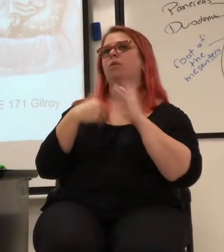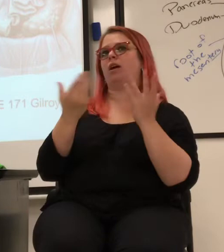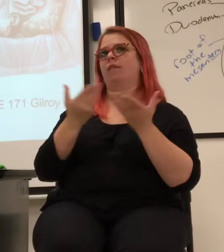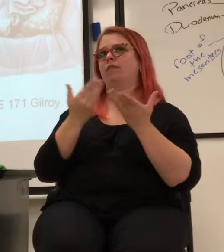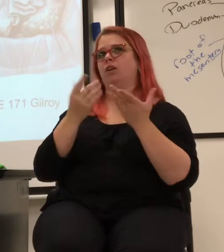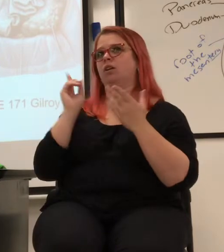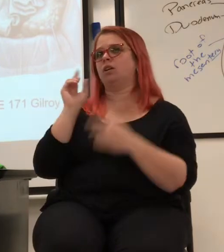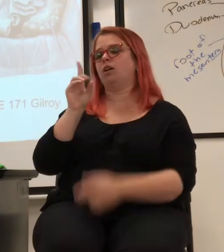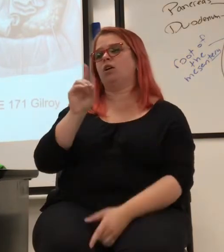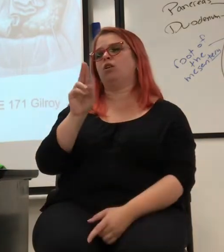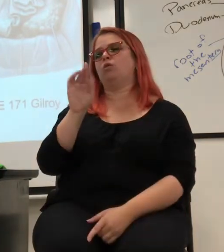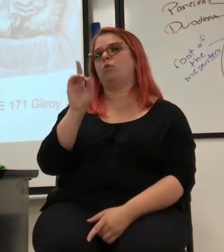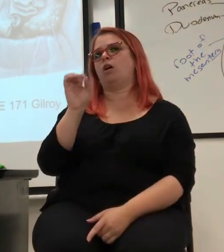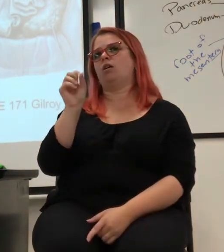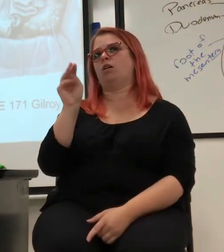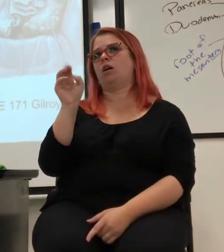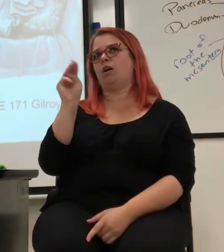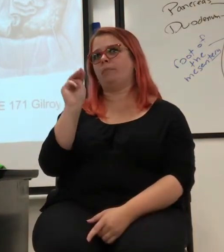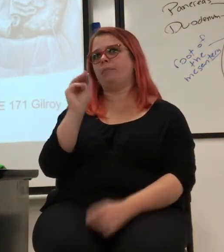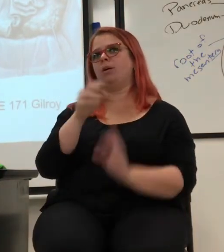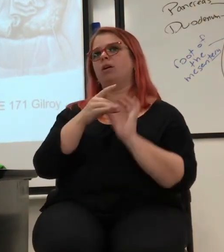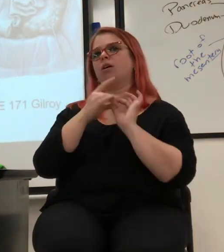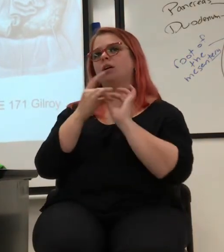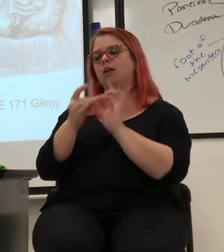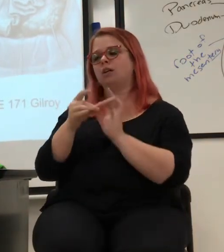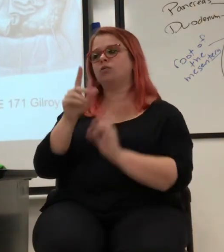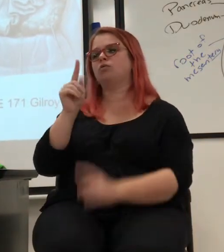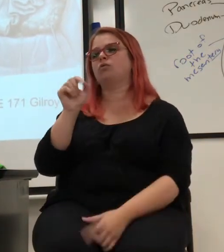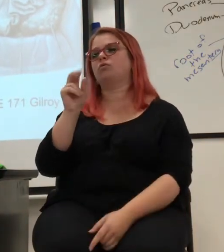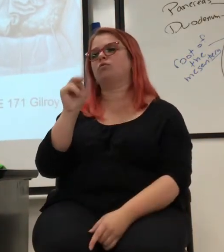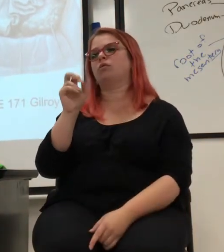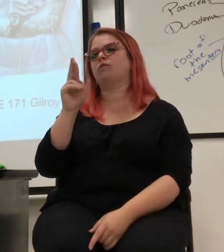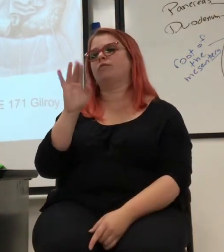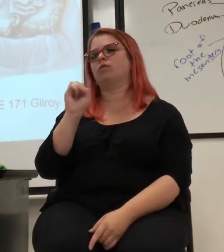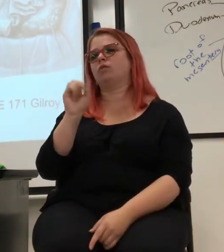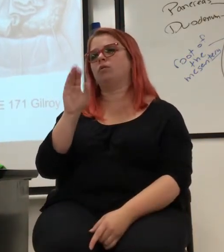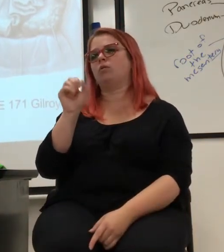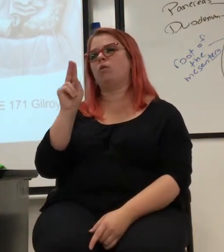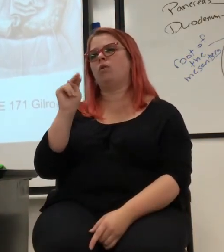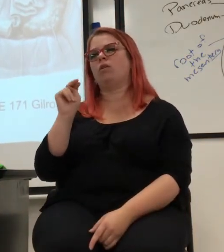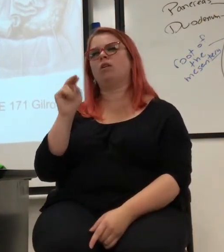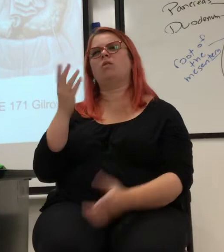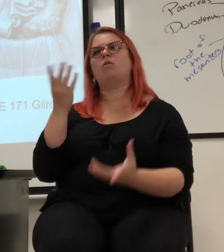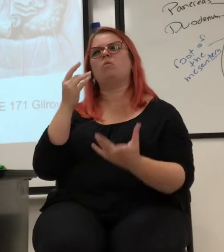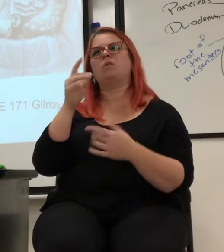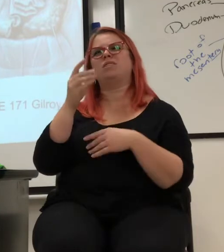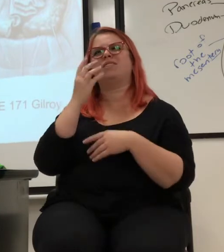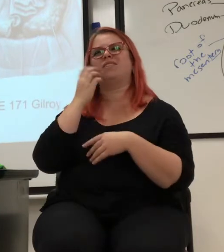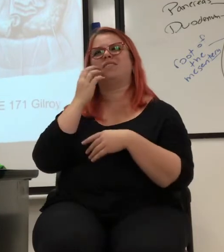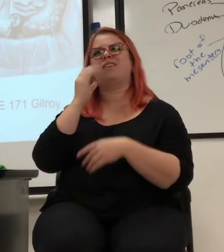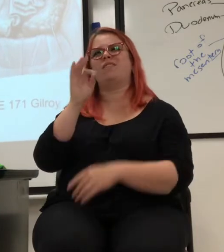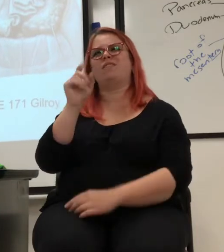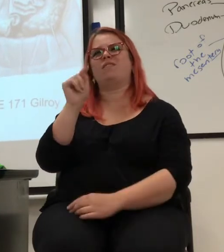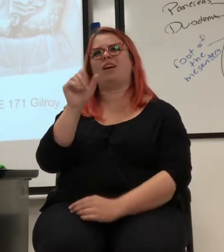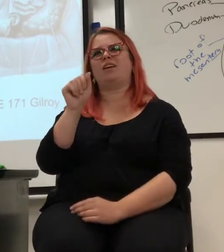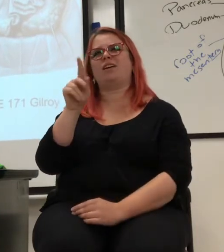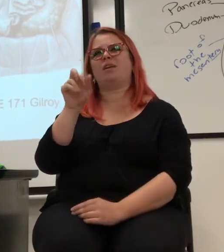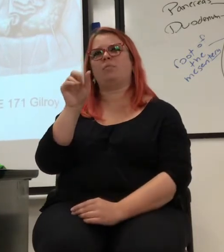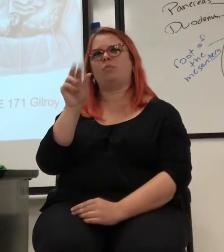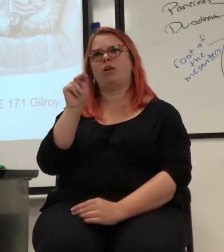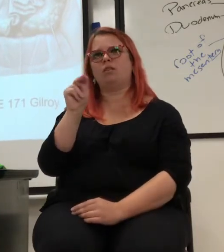to the transverse colon, transverse mesocolon. What's the fat apron again? Greater colon.